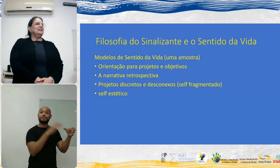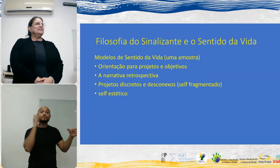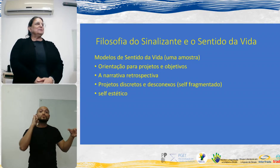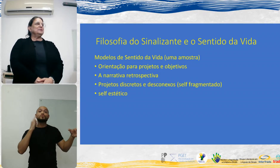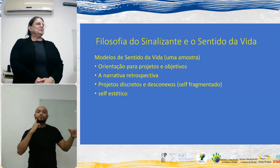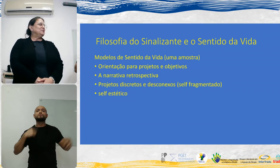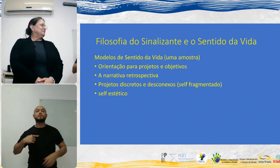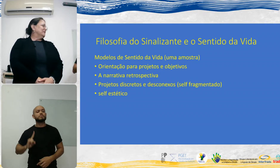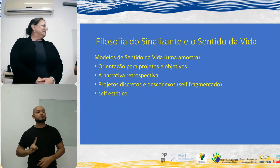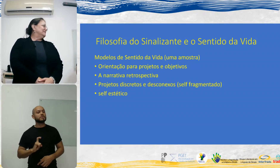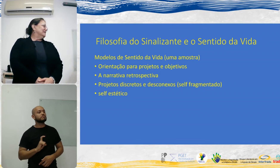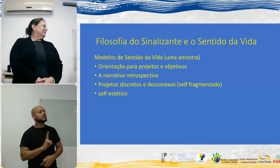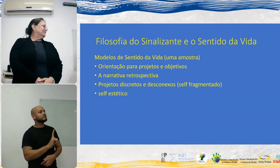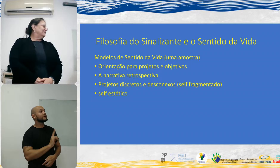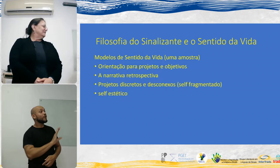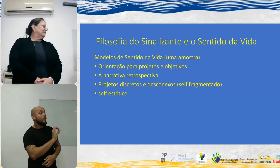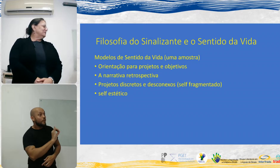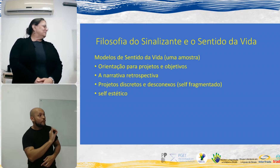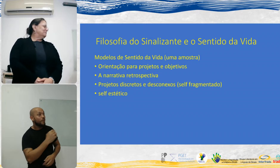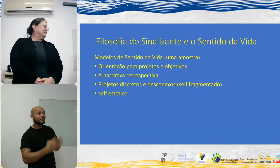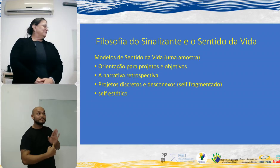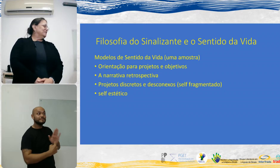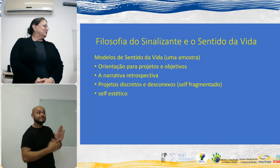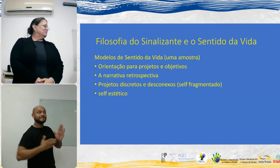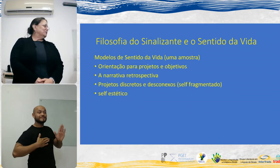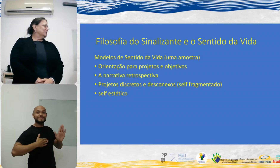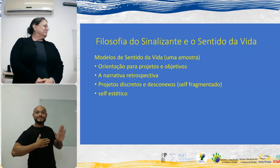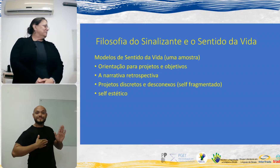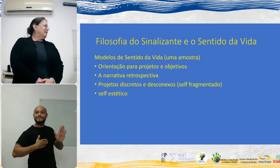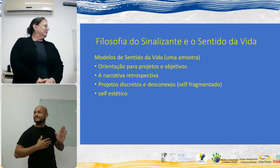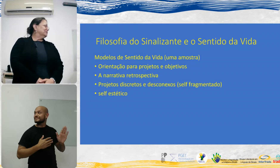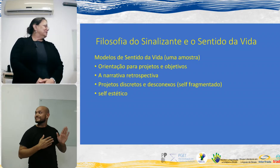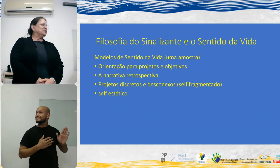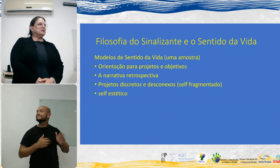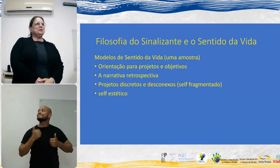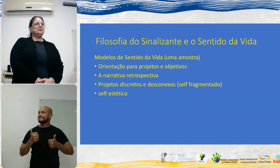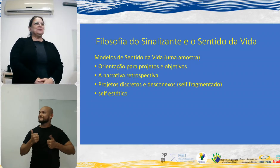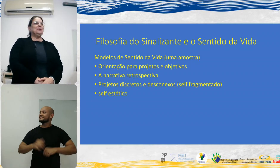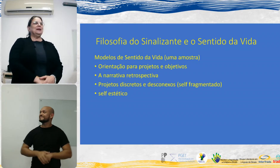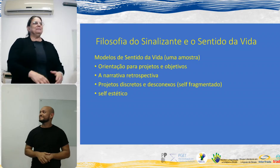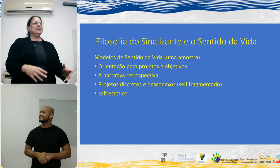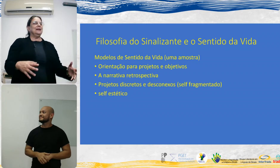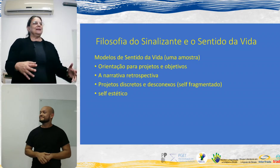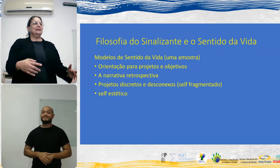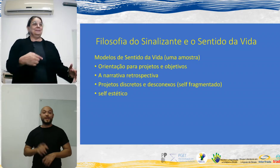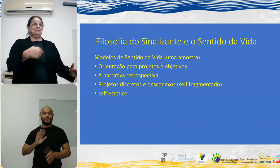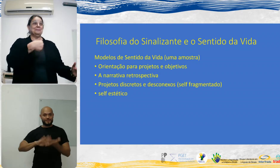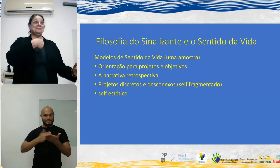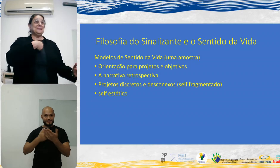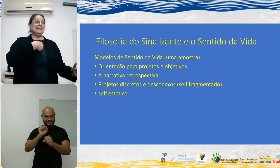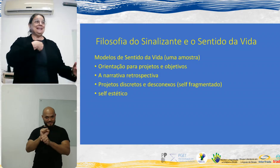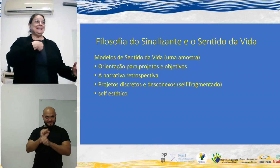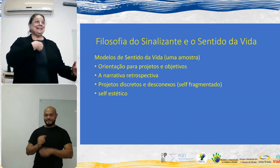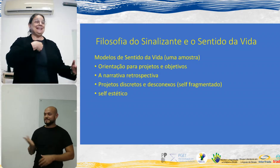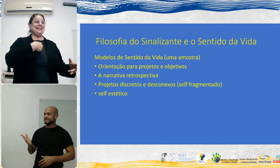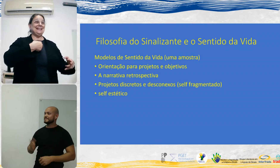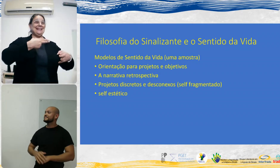I introduced myself, and if the interpreter can pause, I'll show you. So I'm like,